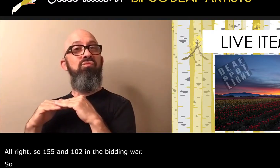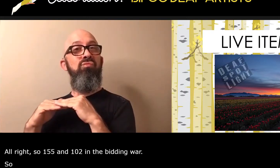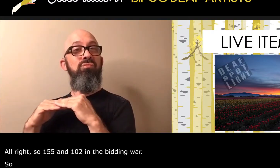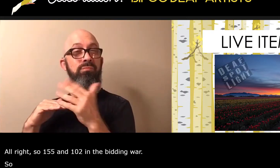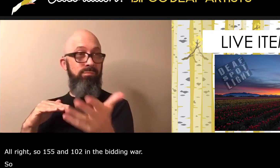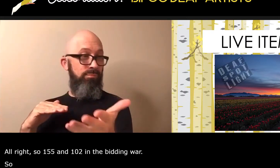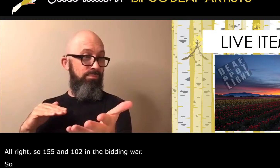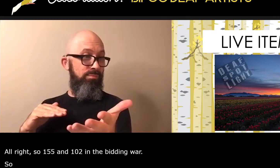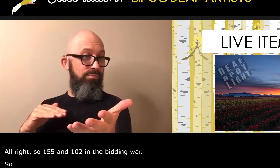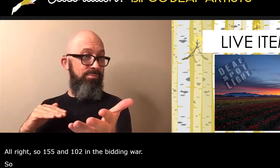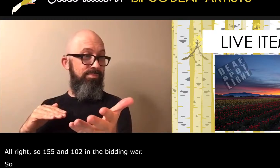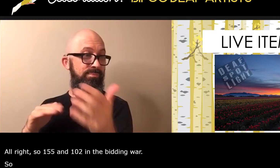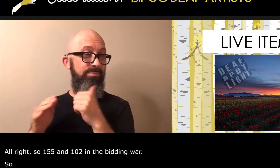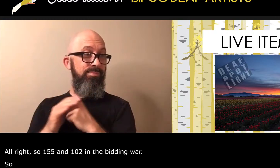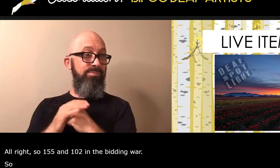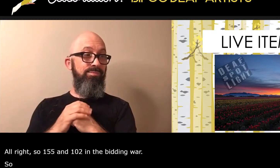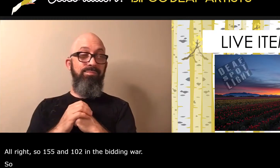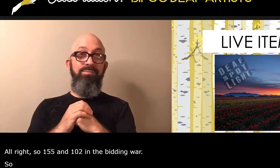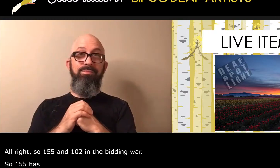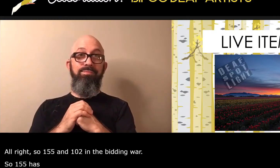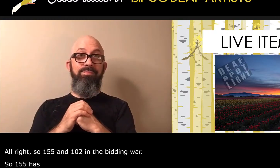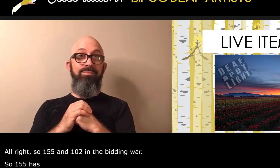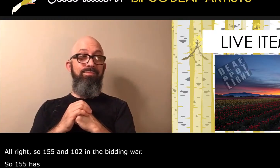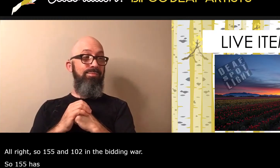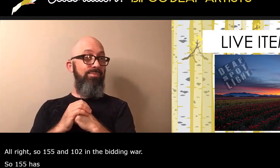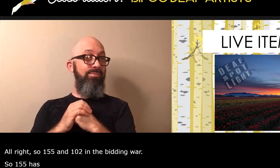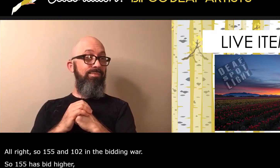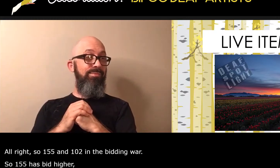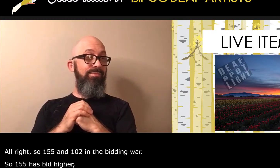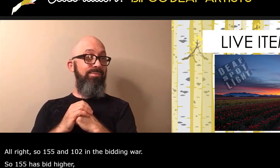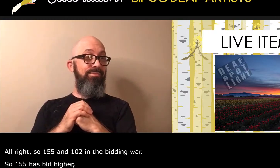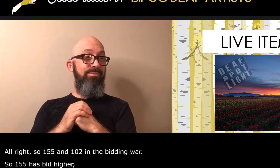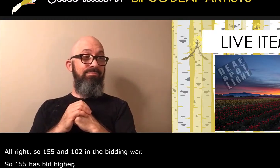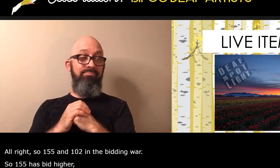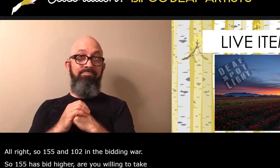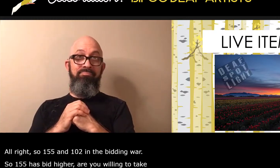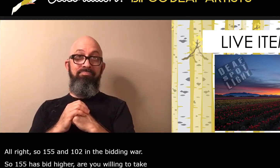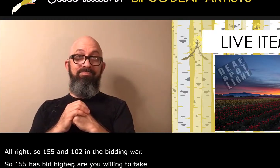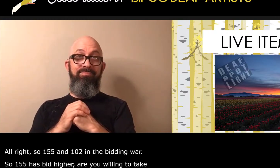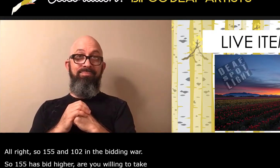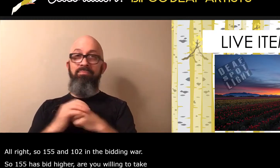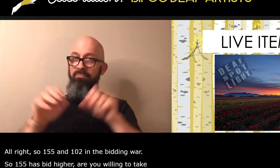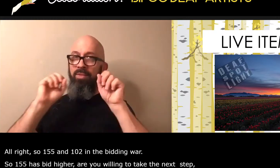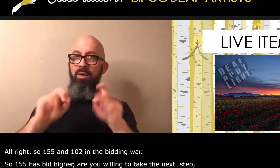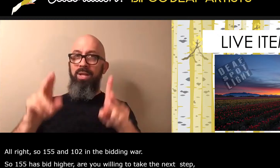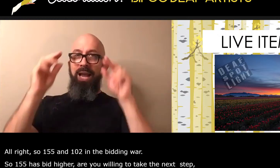155 has bid higher. Are you willing to take the next step, 102?